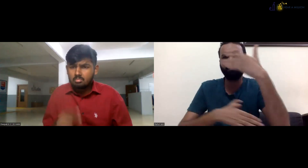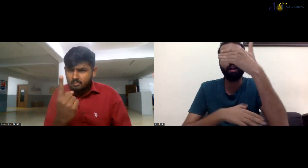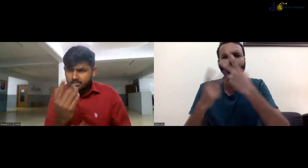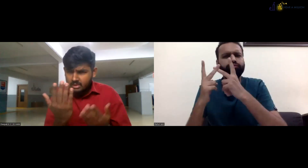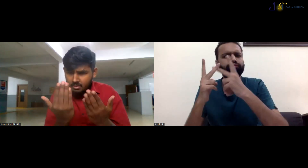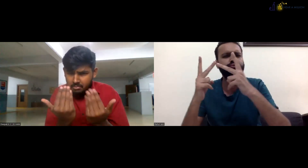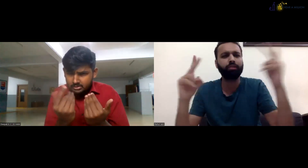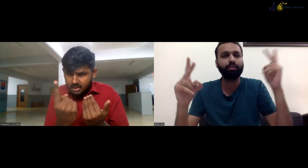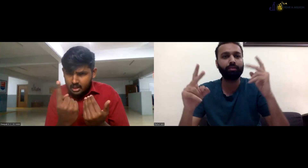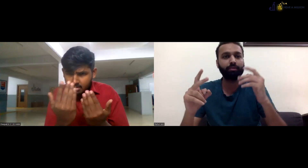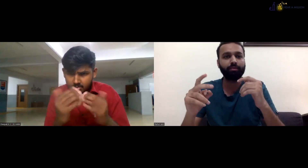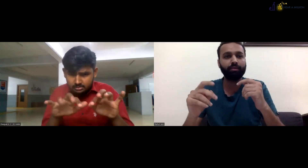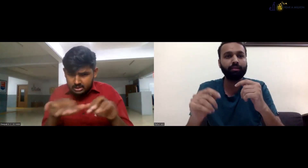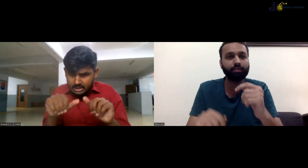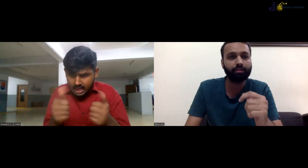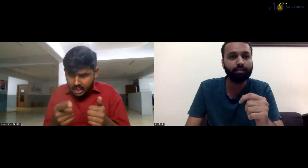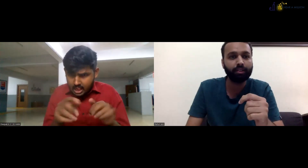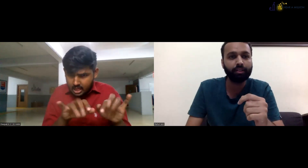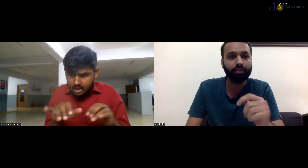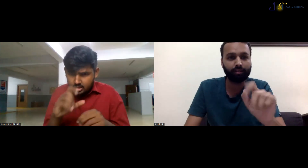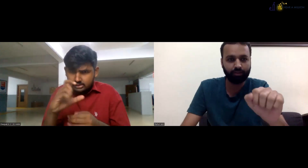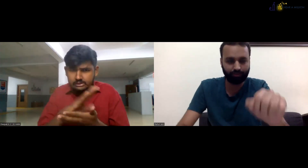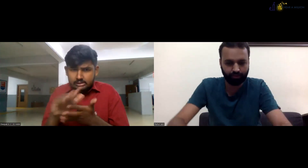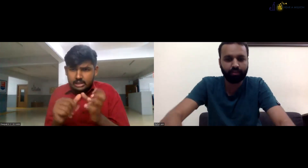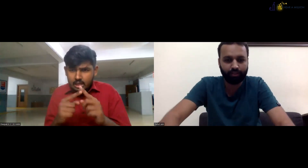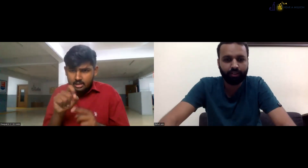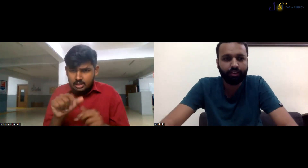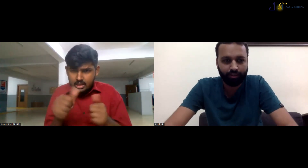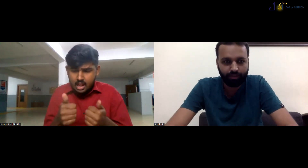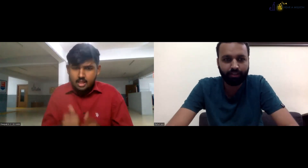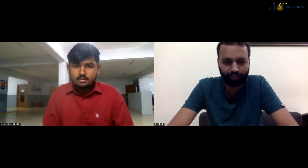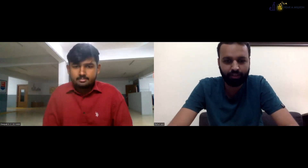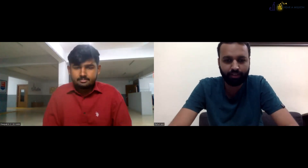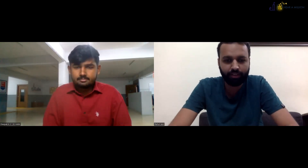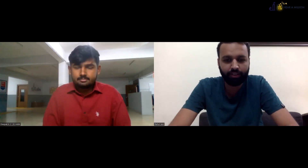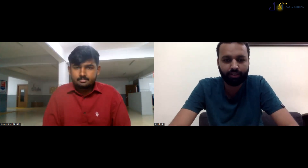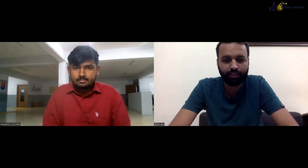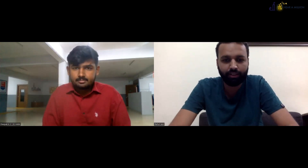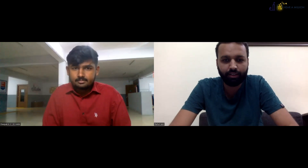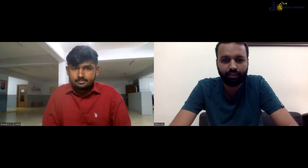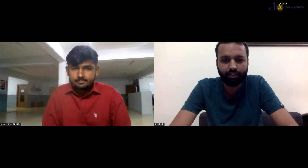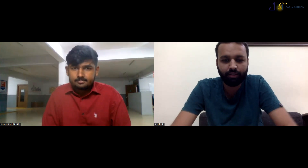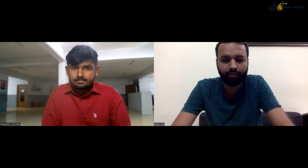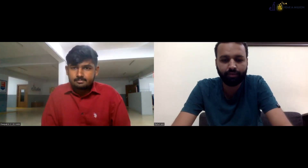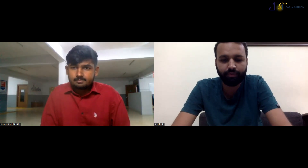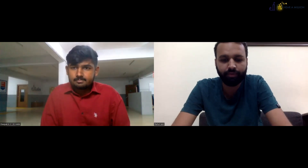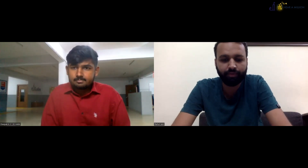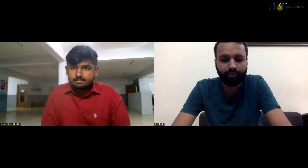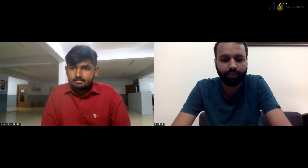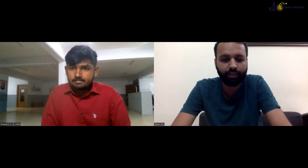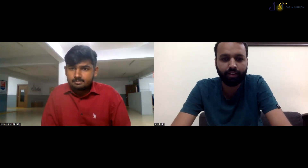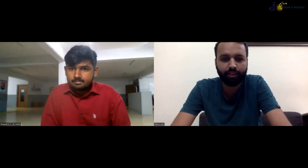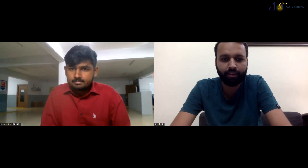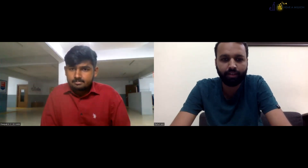There's VFS Global, which is, I'm sorry, can you please type that name of the website for all